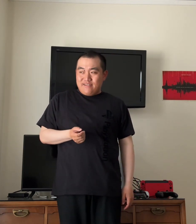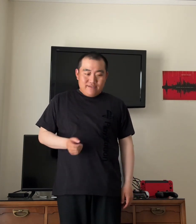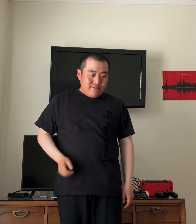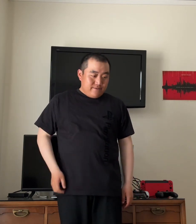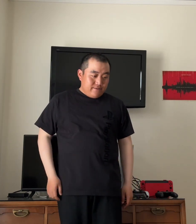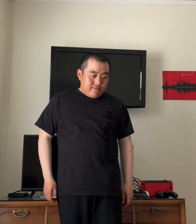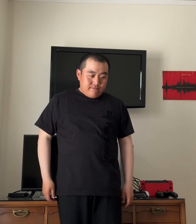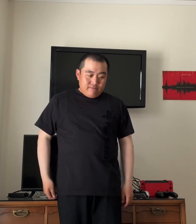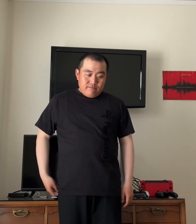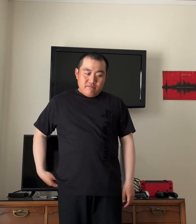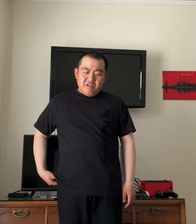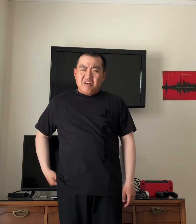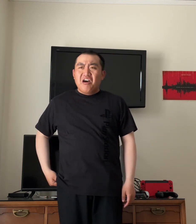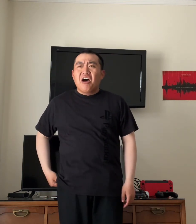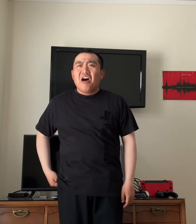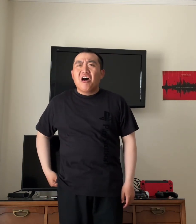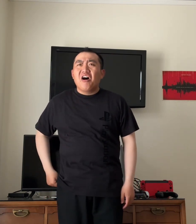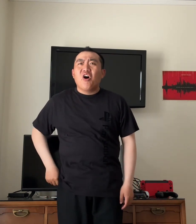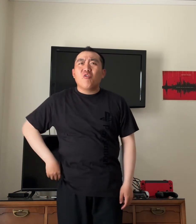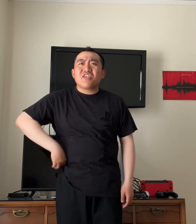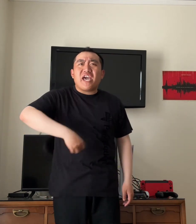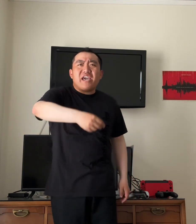sure that'll be1 uh